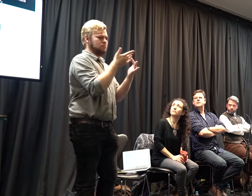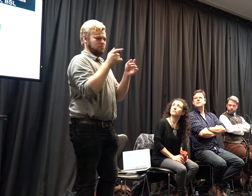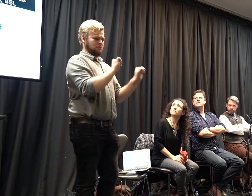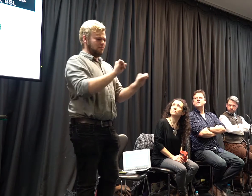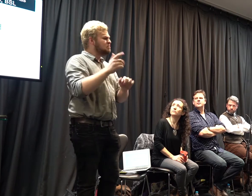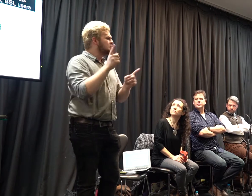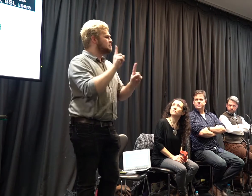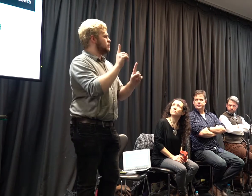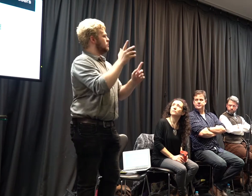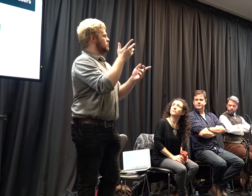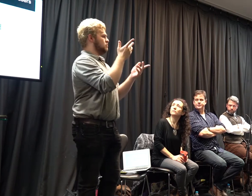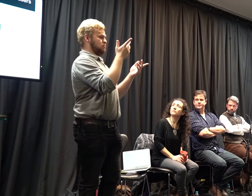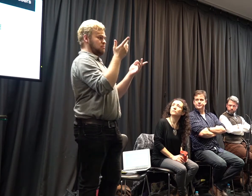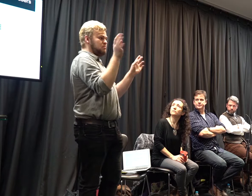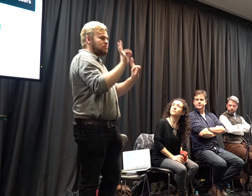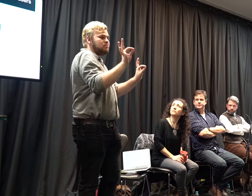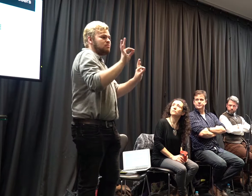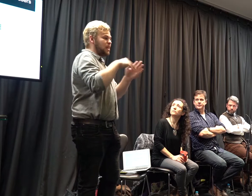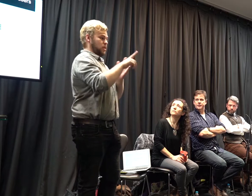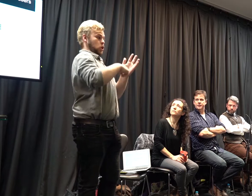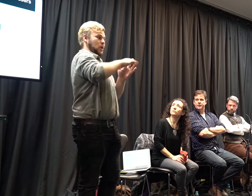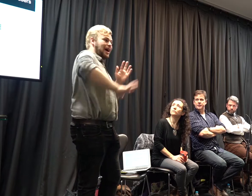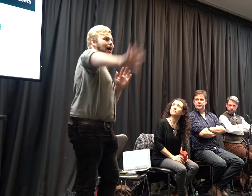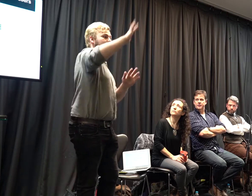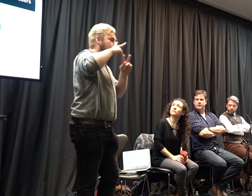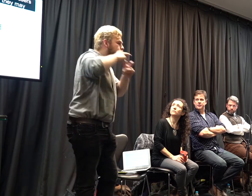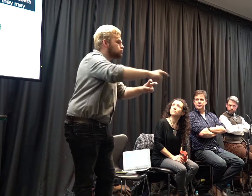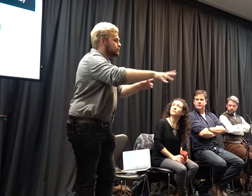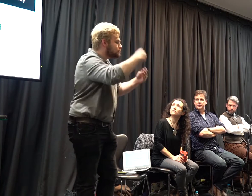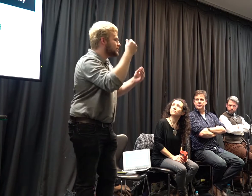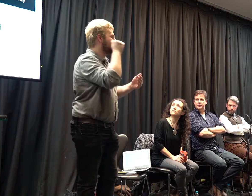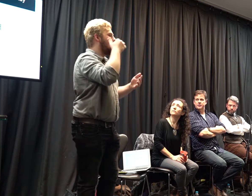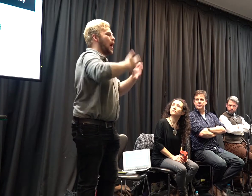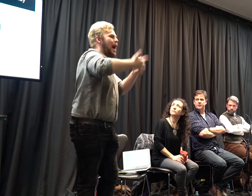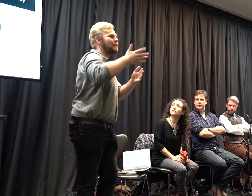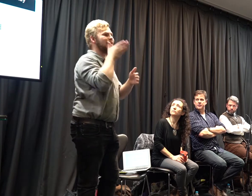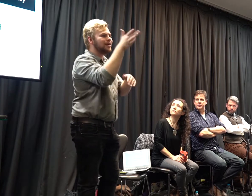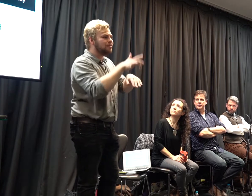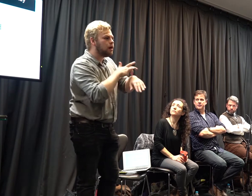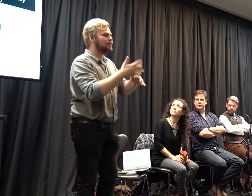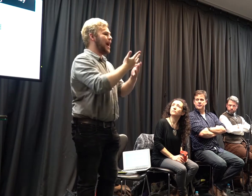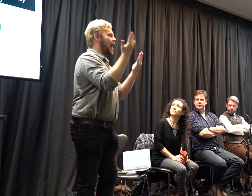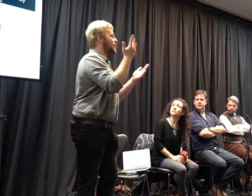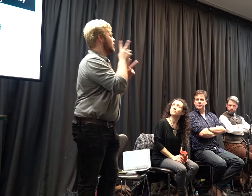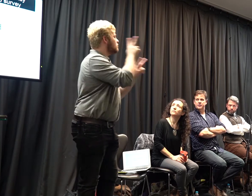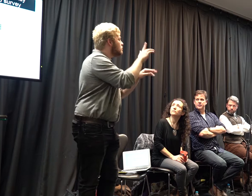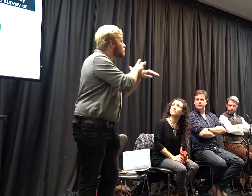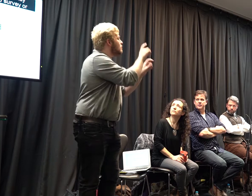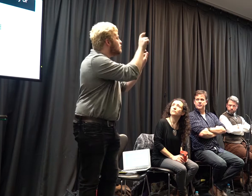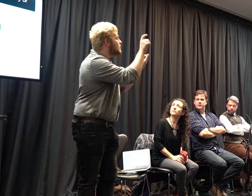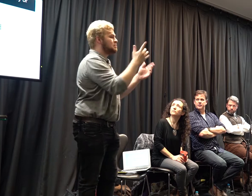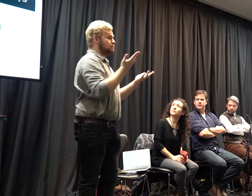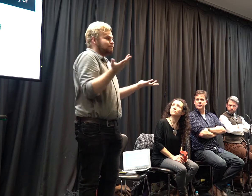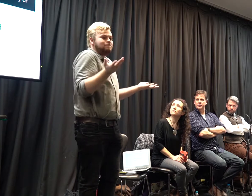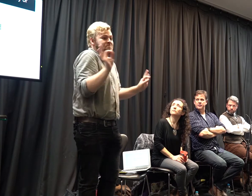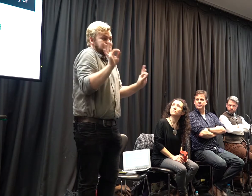hearing people, that issues that they may have accessing theatre. And there's been no survey or research that's been done to